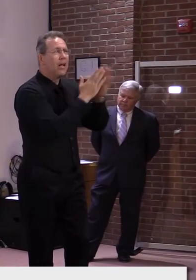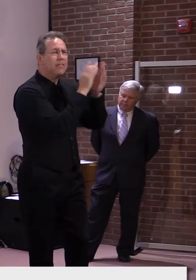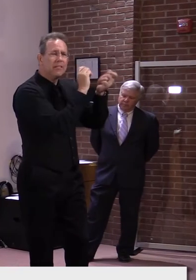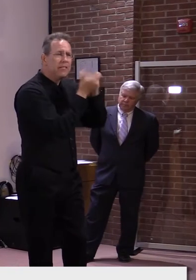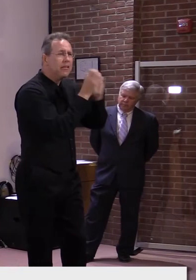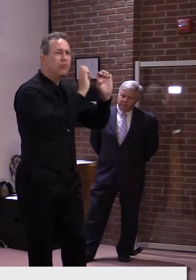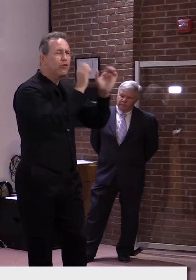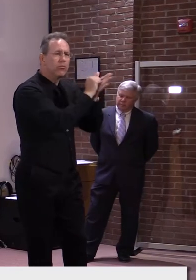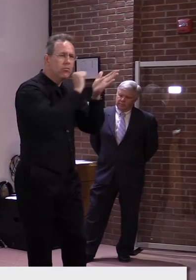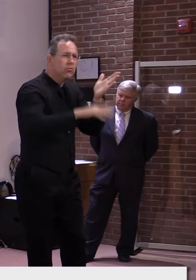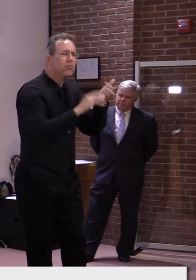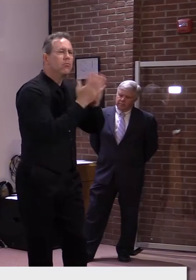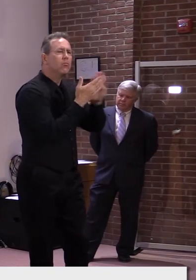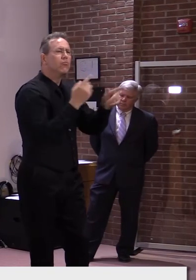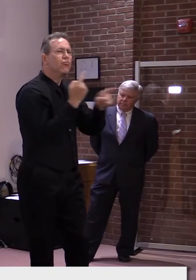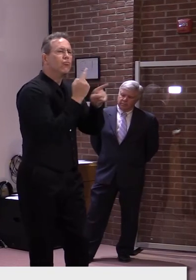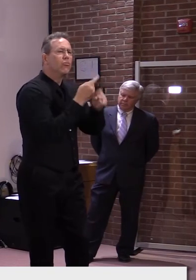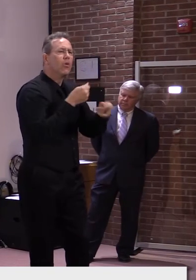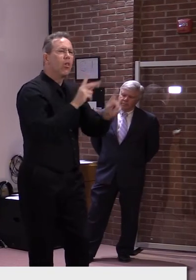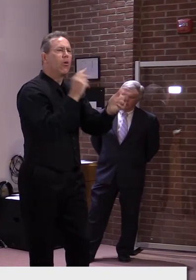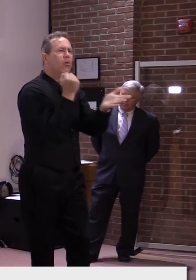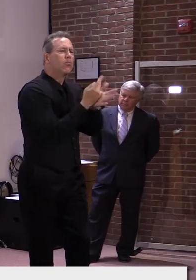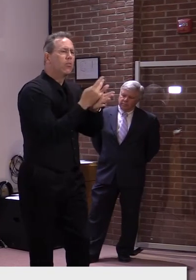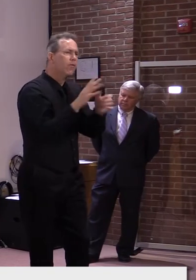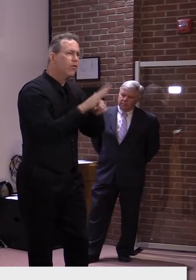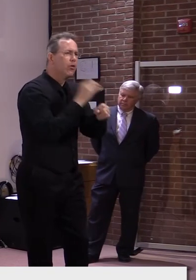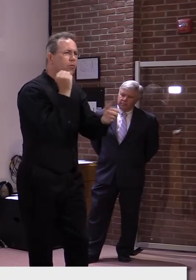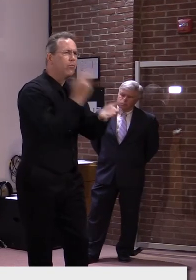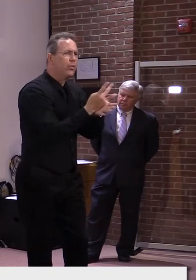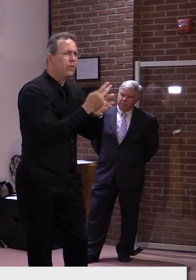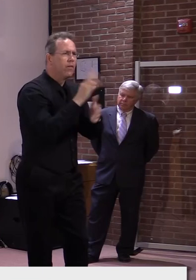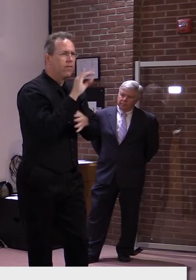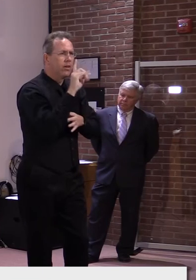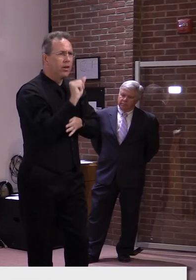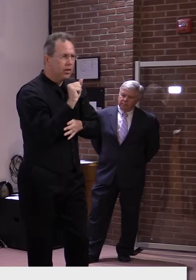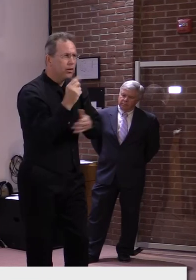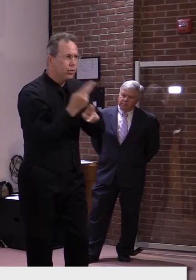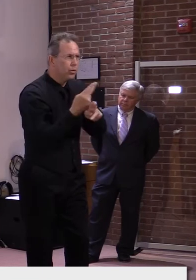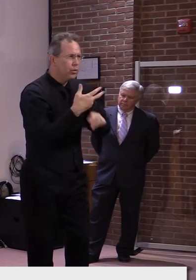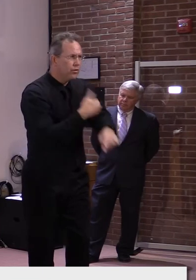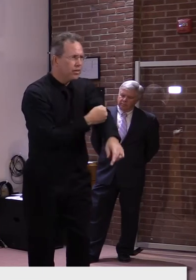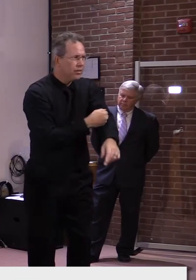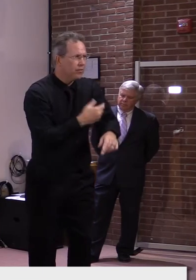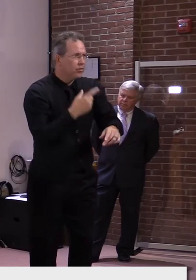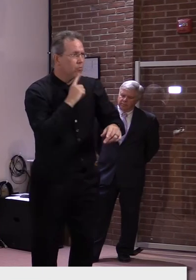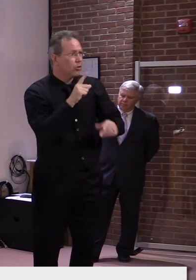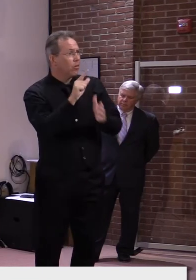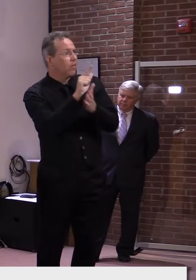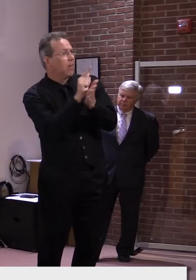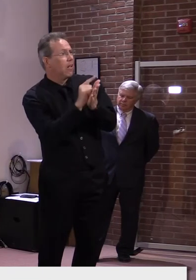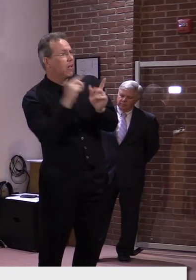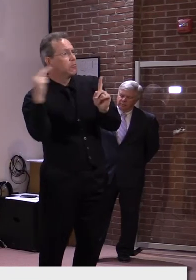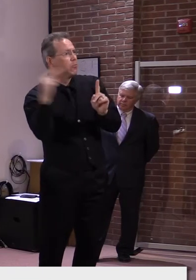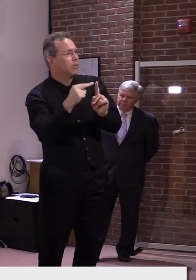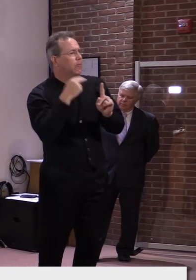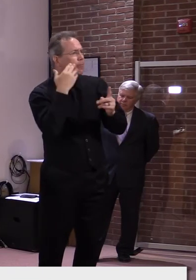Does that concern you as far as, you know, Vermont institutions, like our five colleges, for